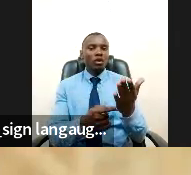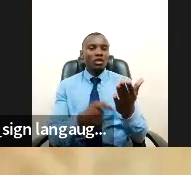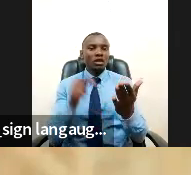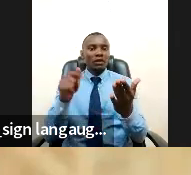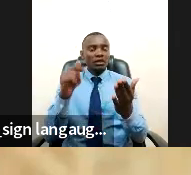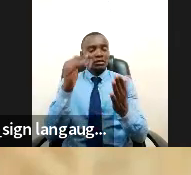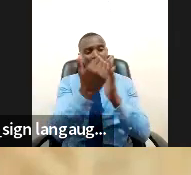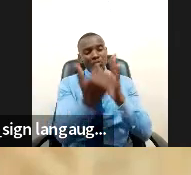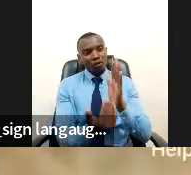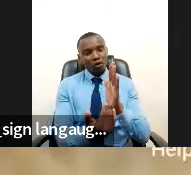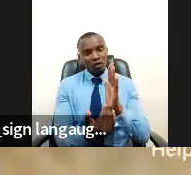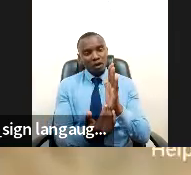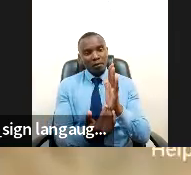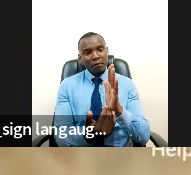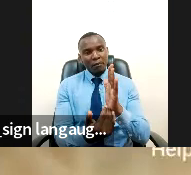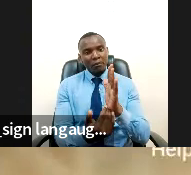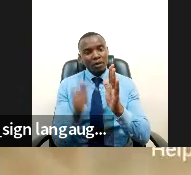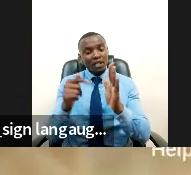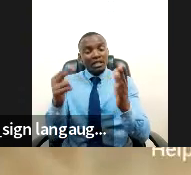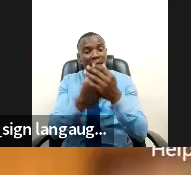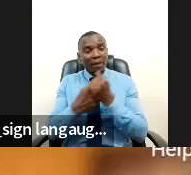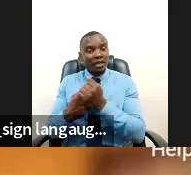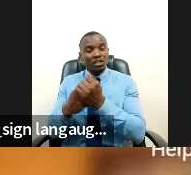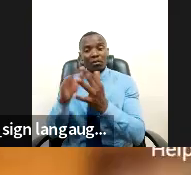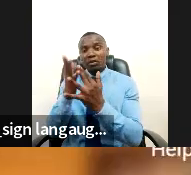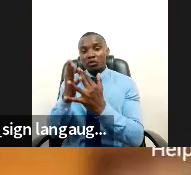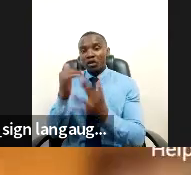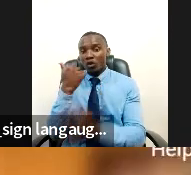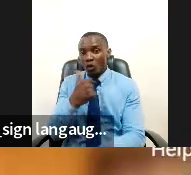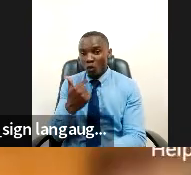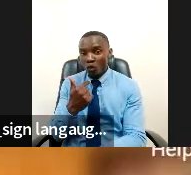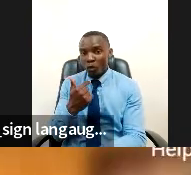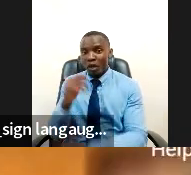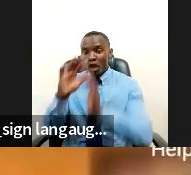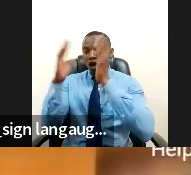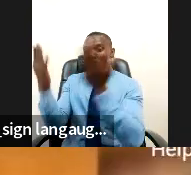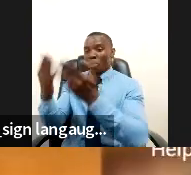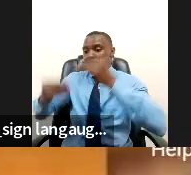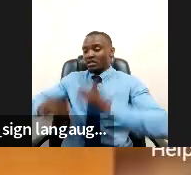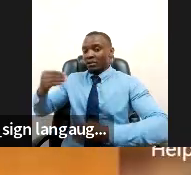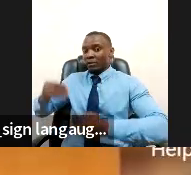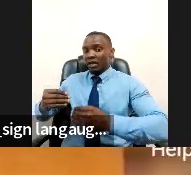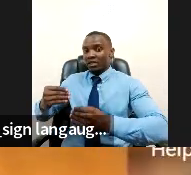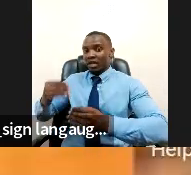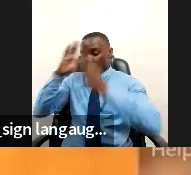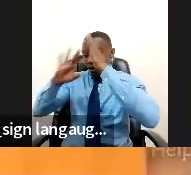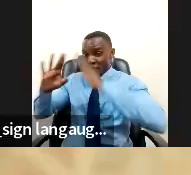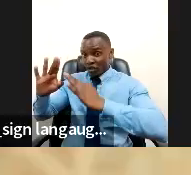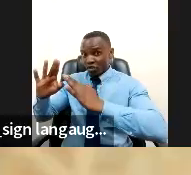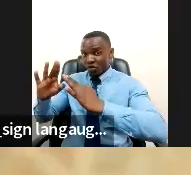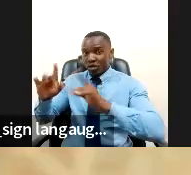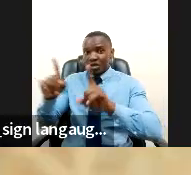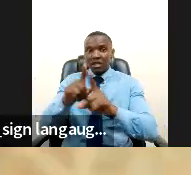Project is actually a collaboration between Global Disability Innovation Hub, ICT